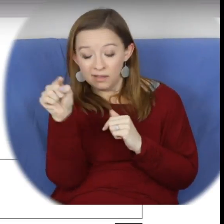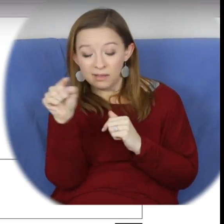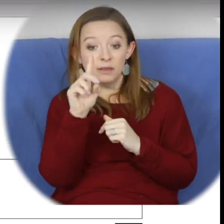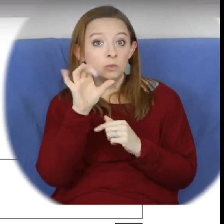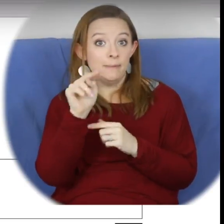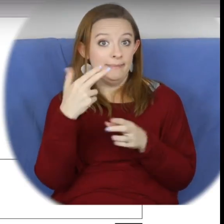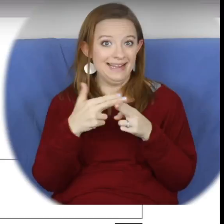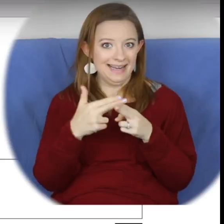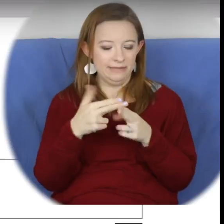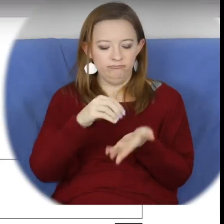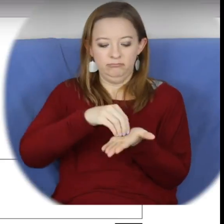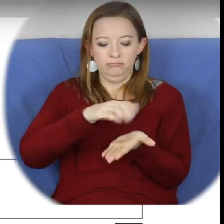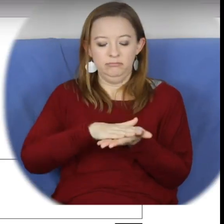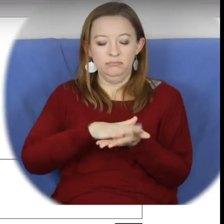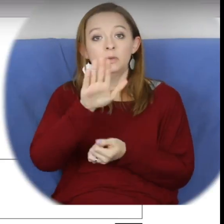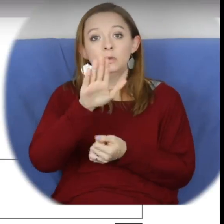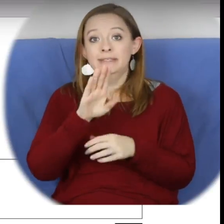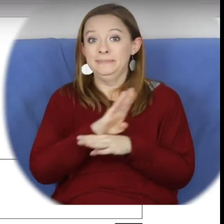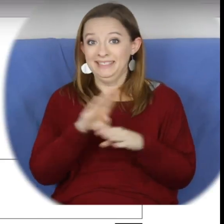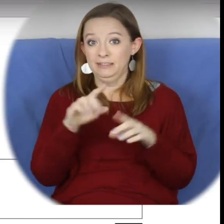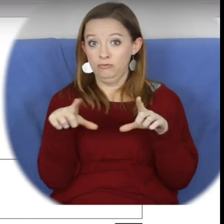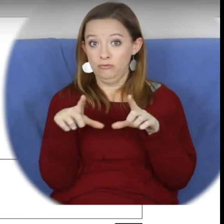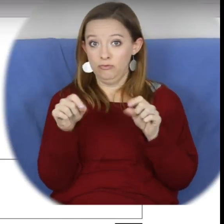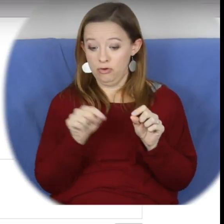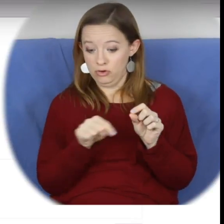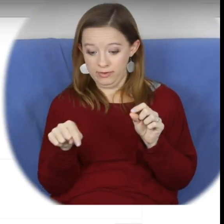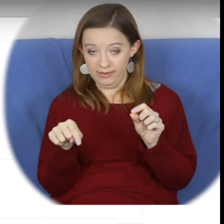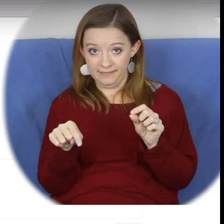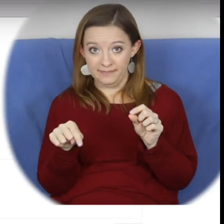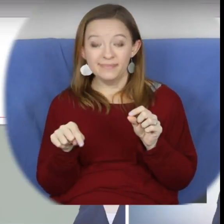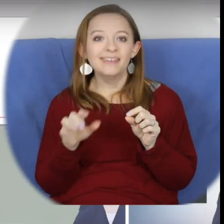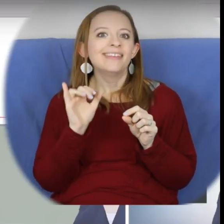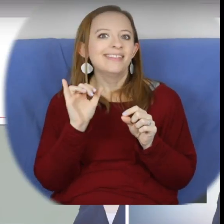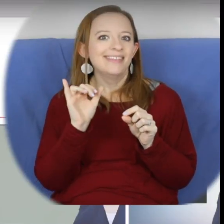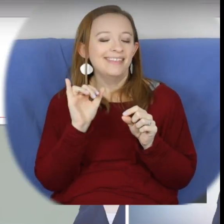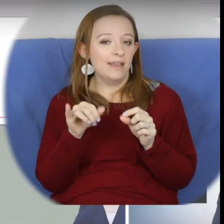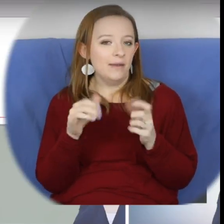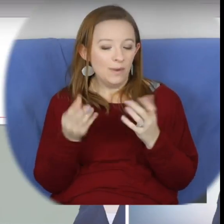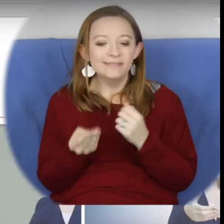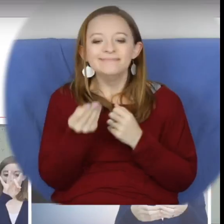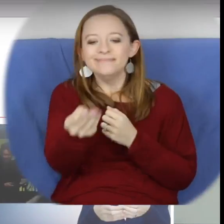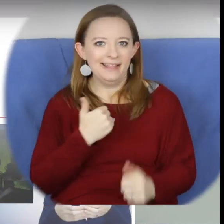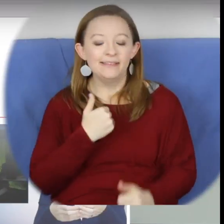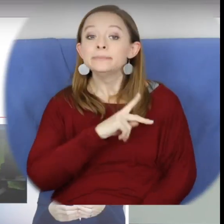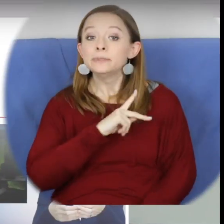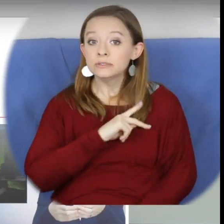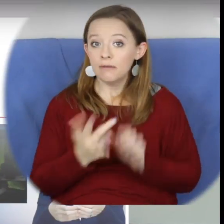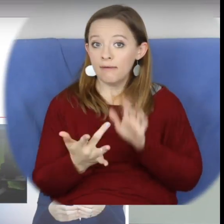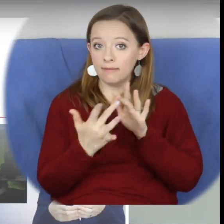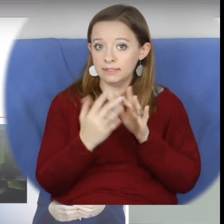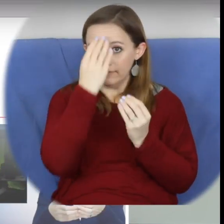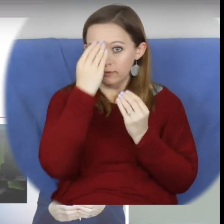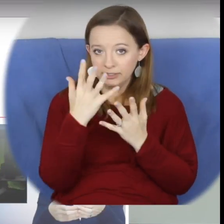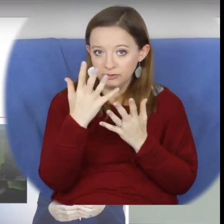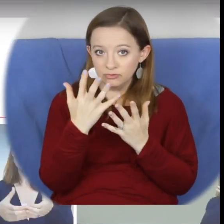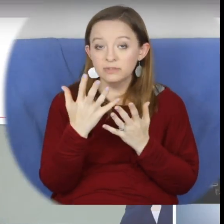to like contact me or write your name and your email, that's where you would do it and